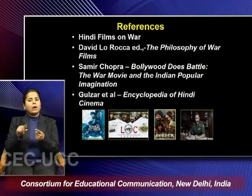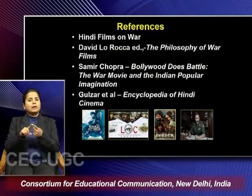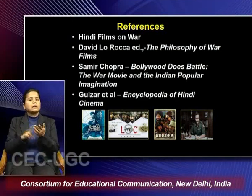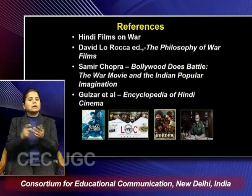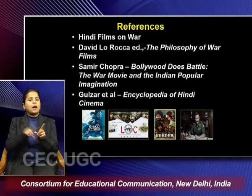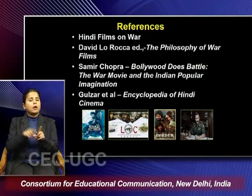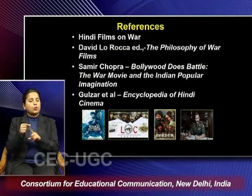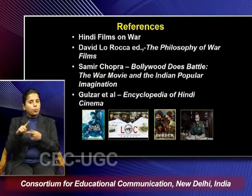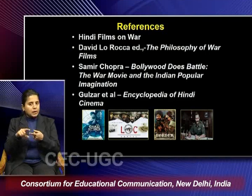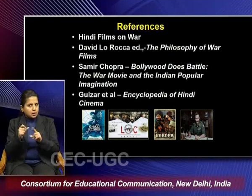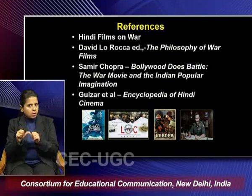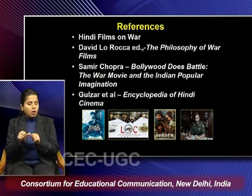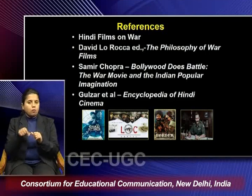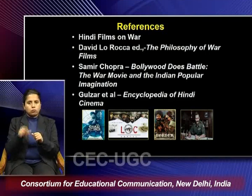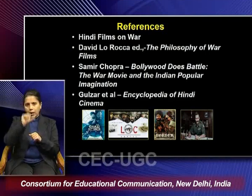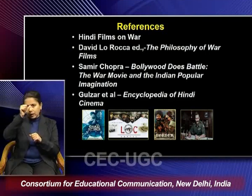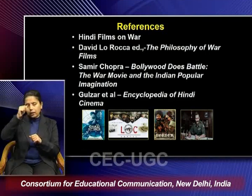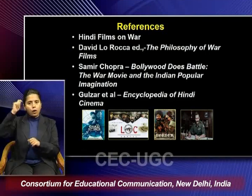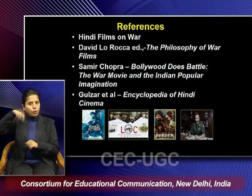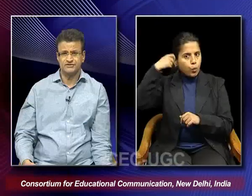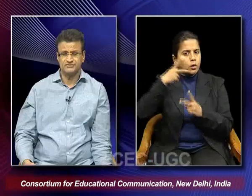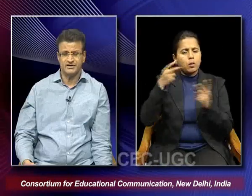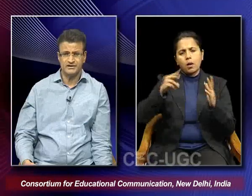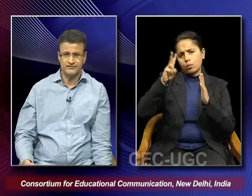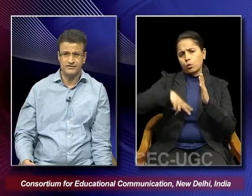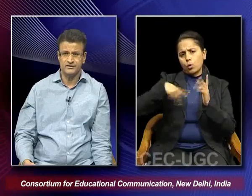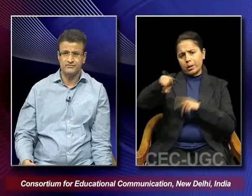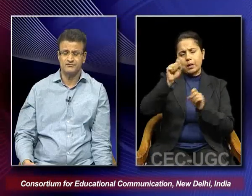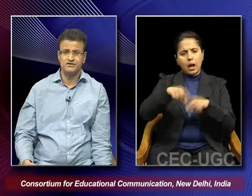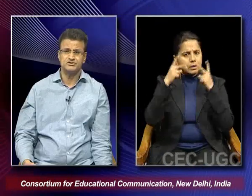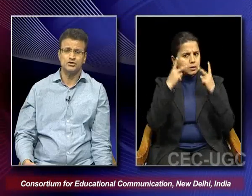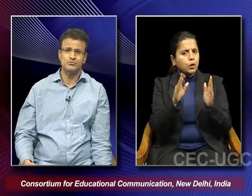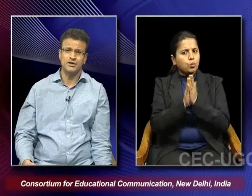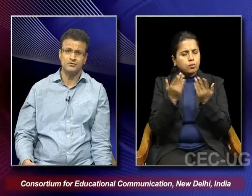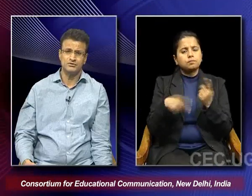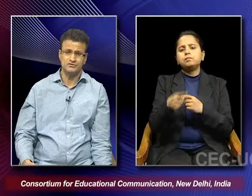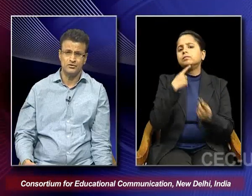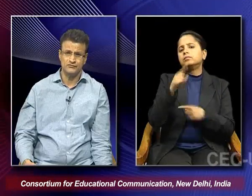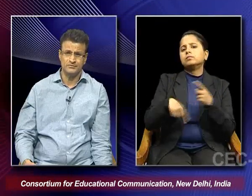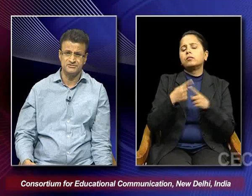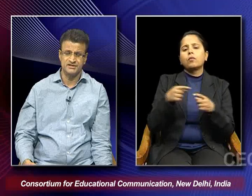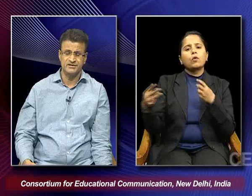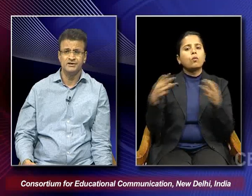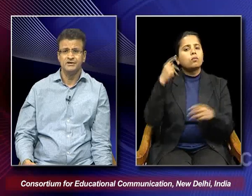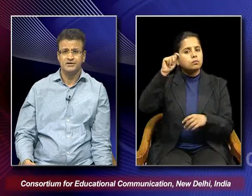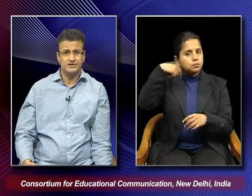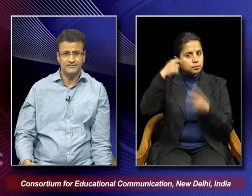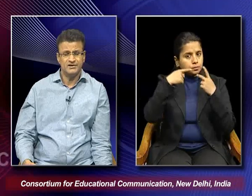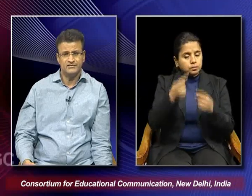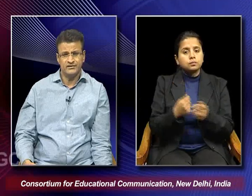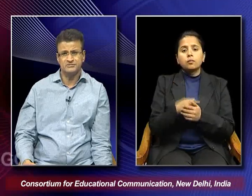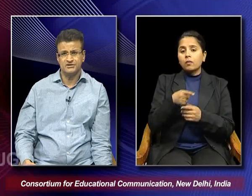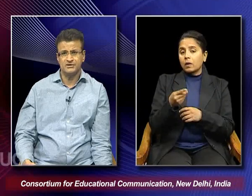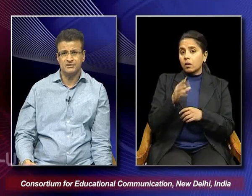Hindi Cinema. So these are some of the readings which one can refer when one is talking about the war films, and